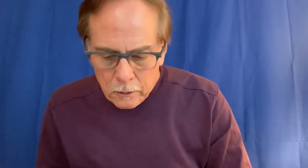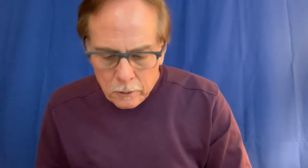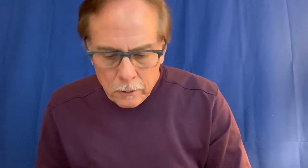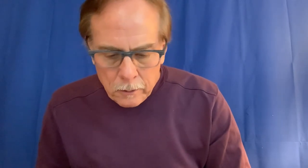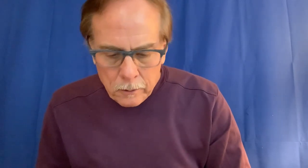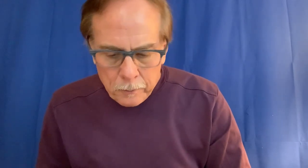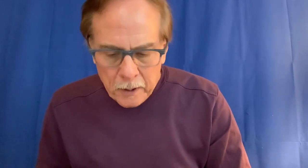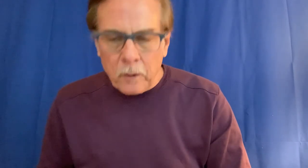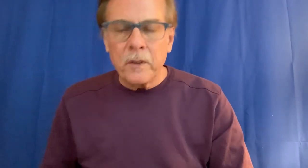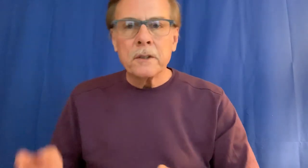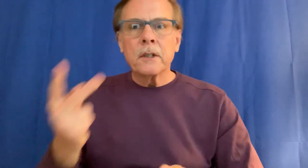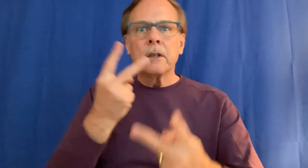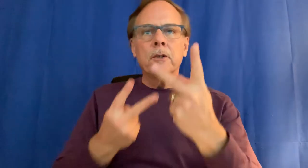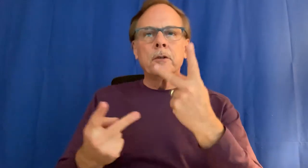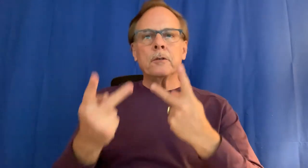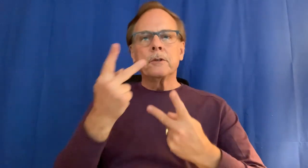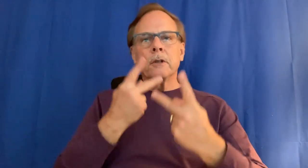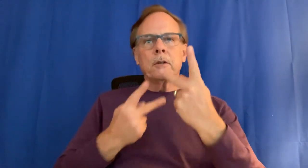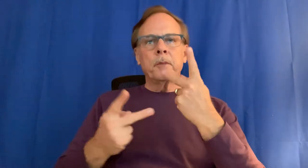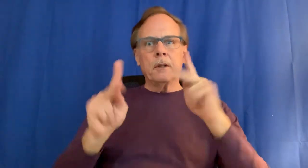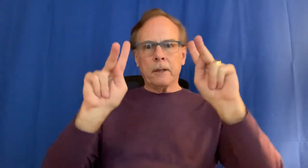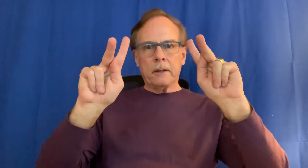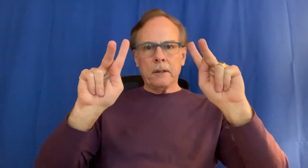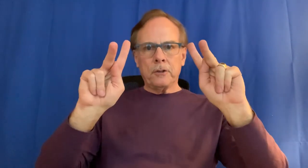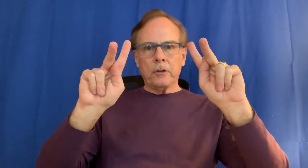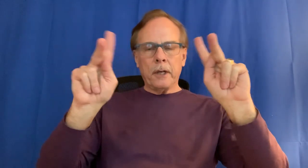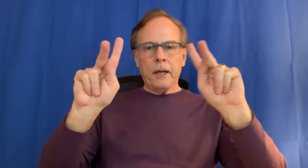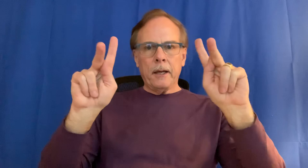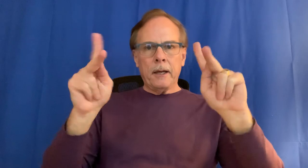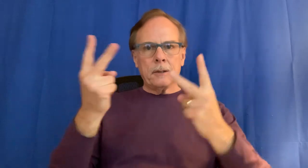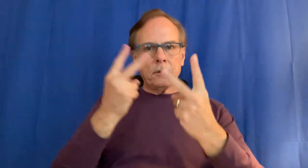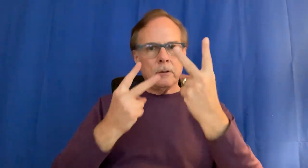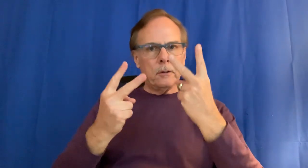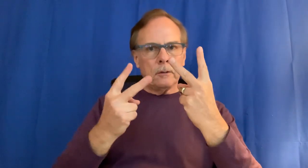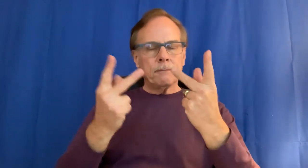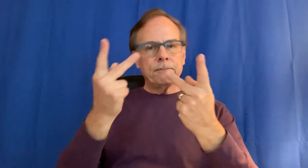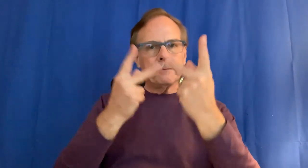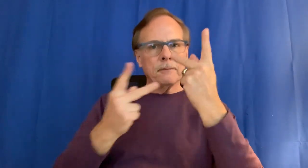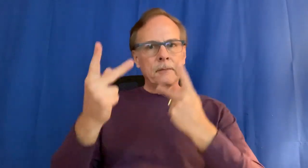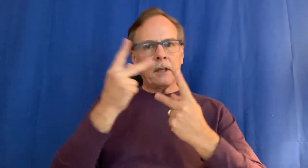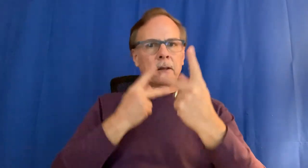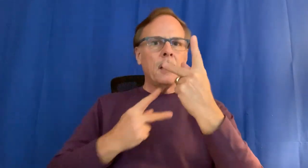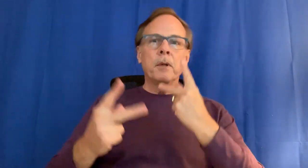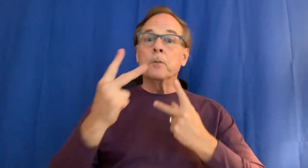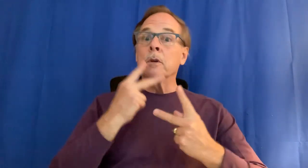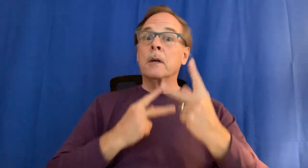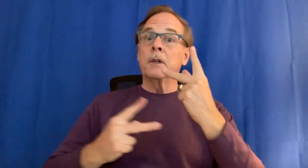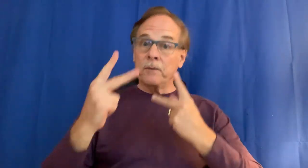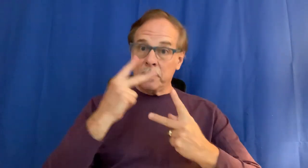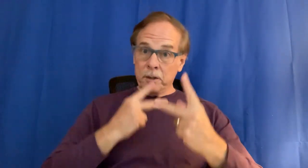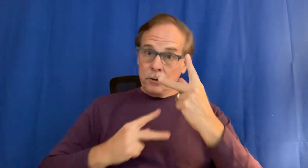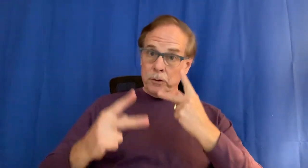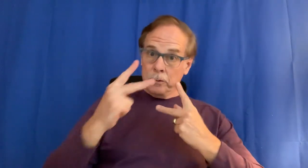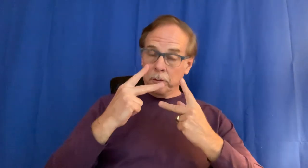Here, people visiting you, so they'd be like this, your K hands, like that, people coming to visit you, or